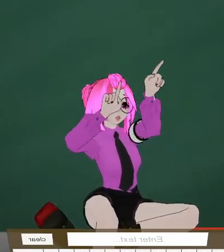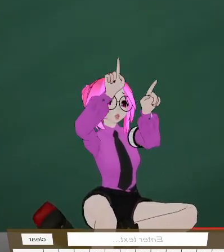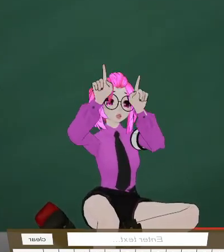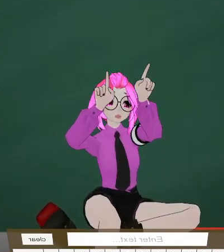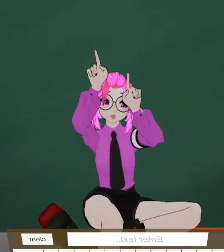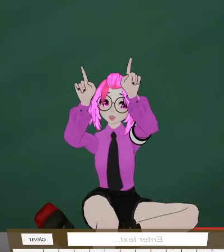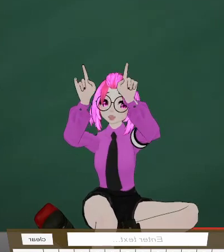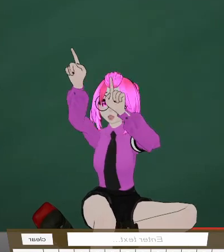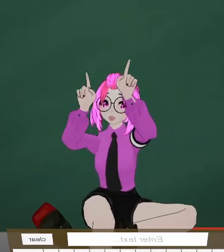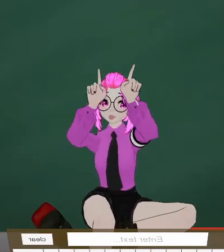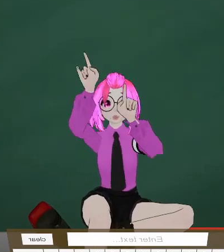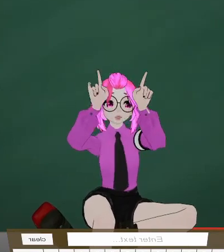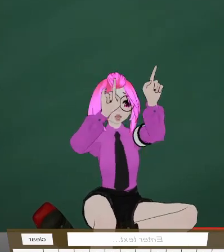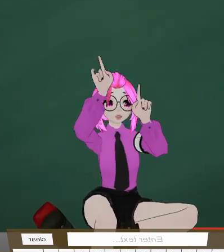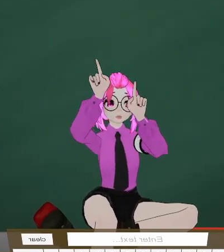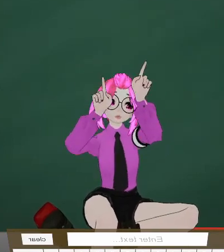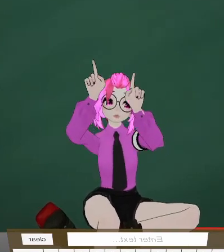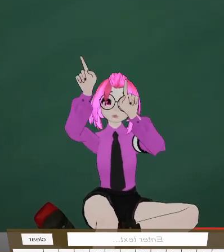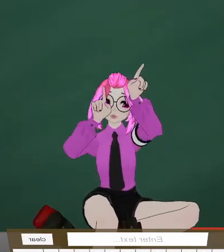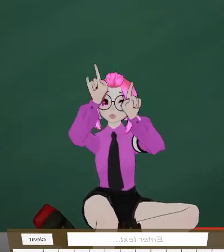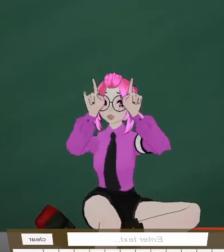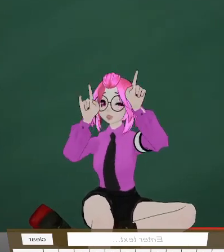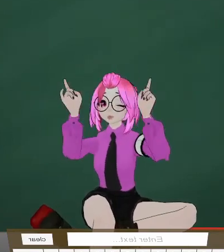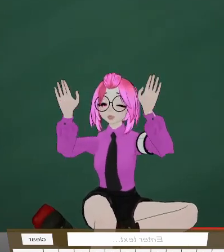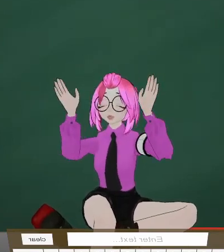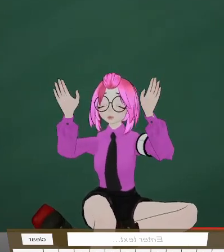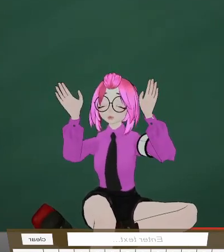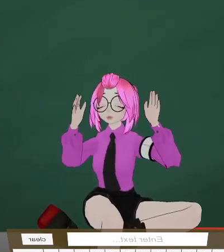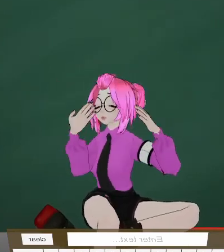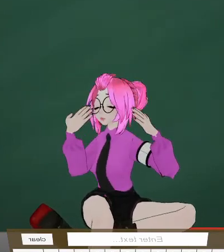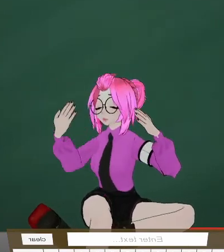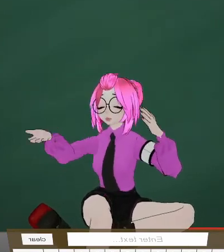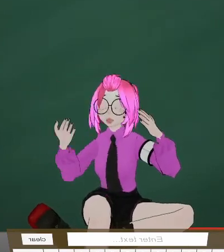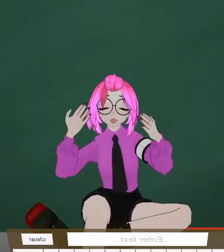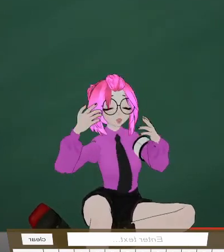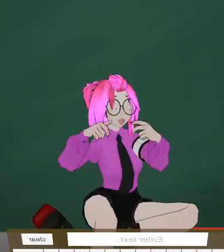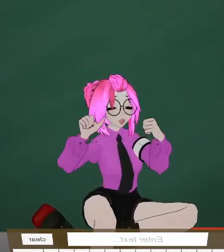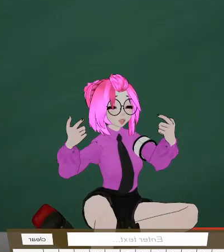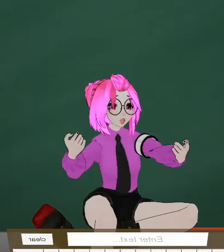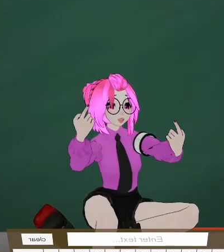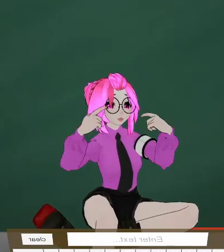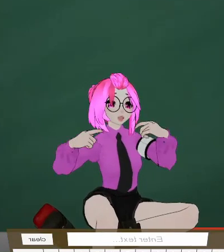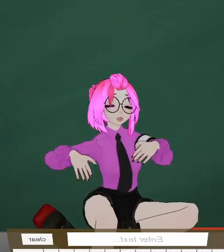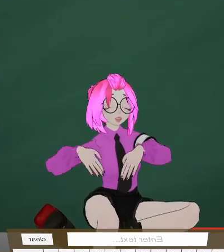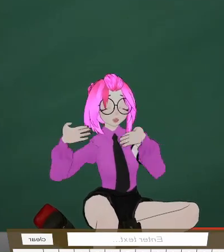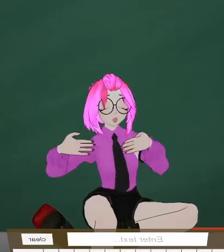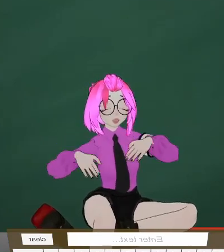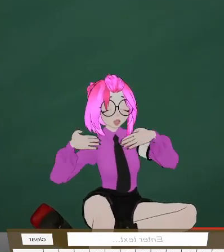or stars same sign just like that woohoo thank you everyone for coming i'm really glad